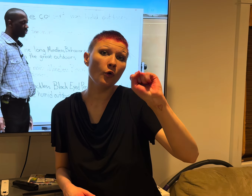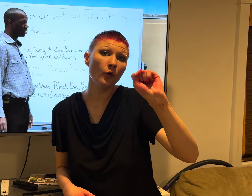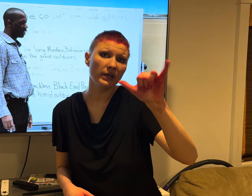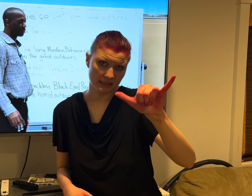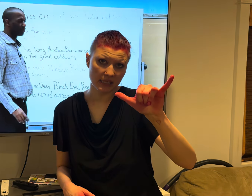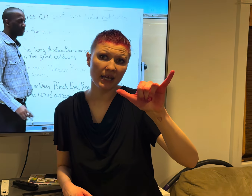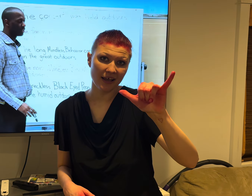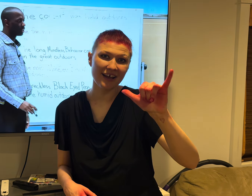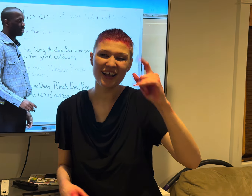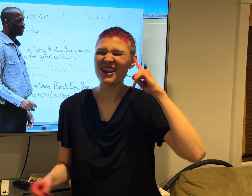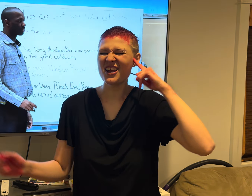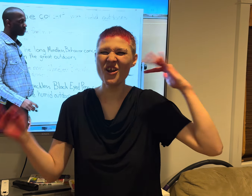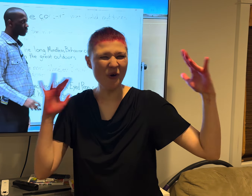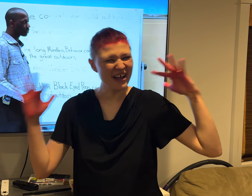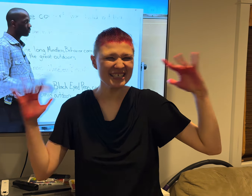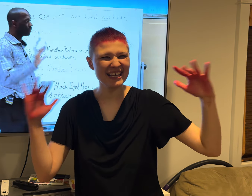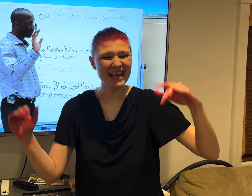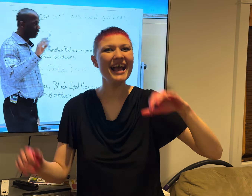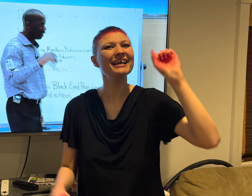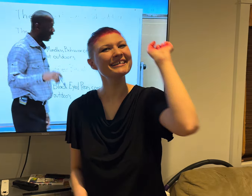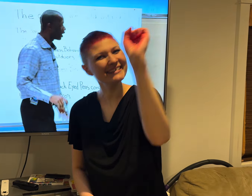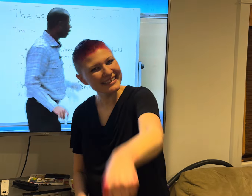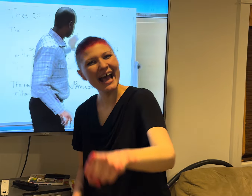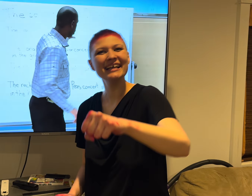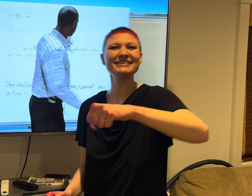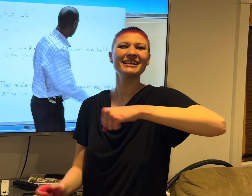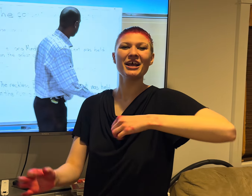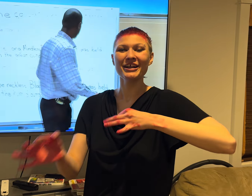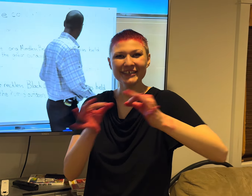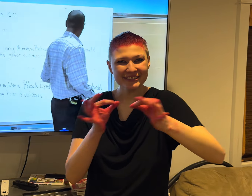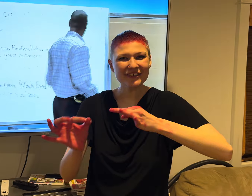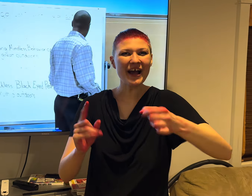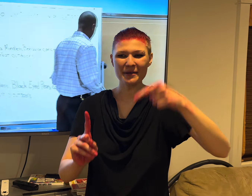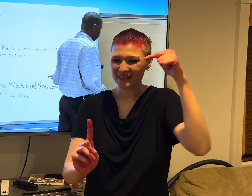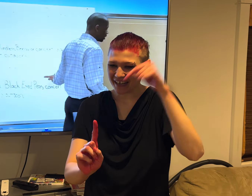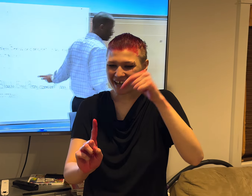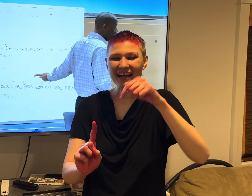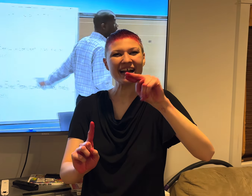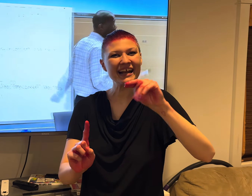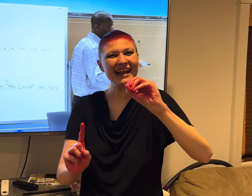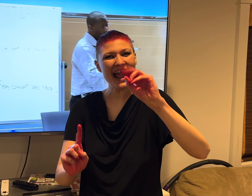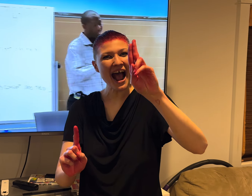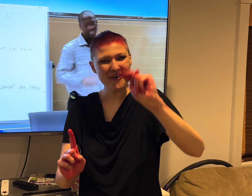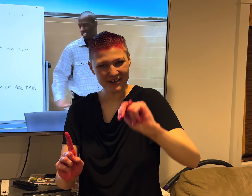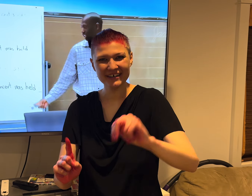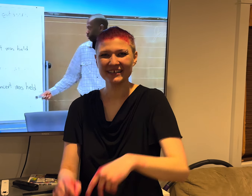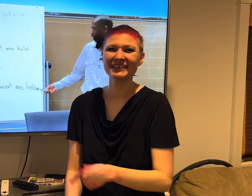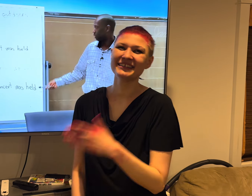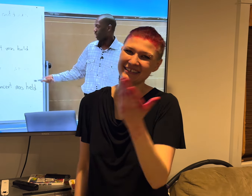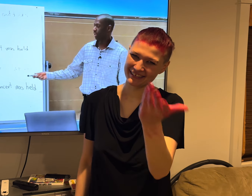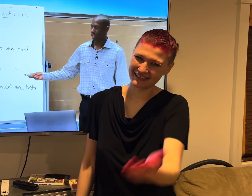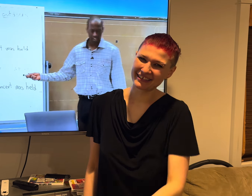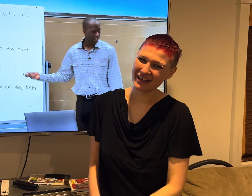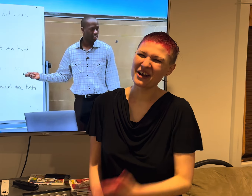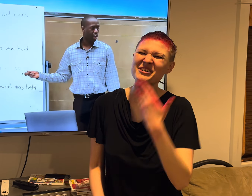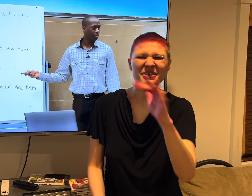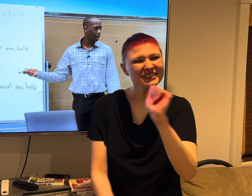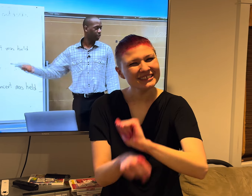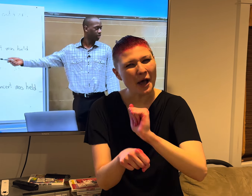time. All right, but all are very good. All are very good. Actually, that's good as well. But next time, you guys will definitely